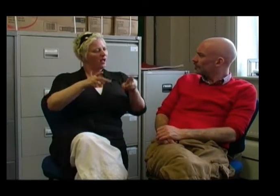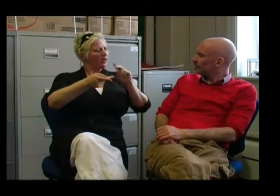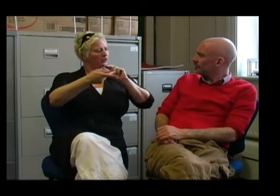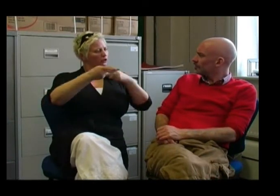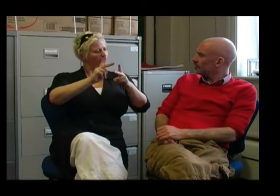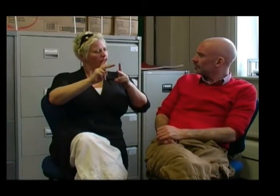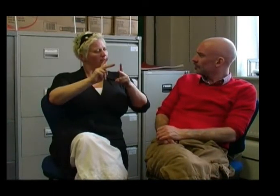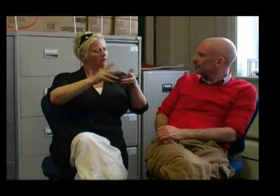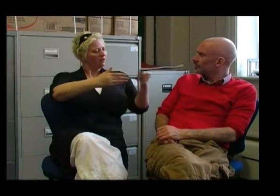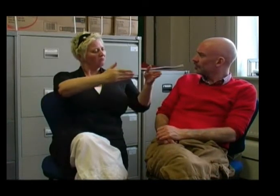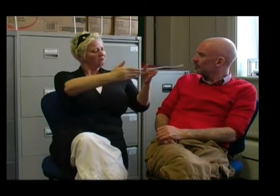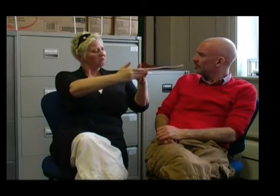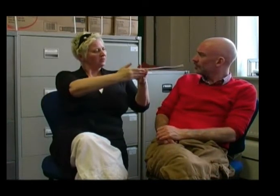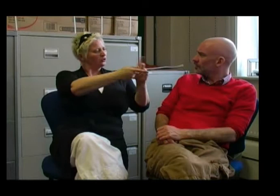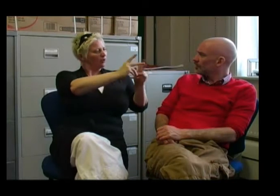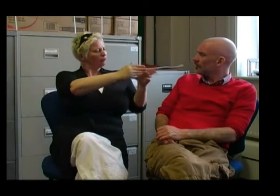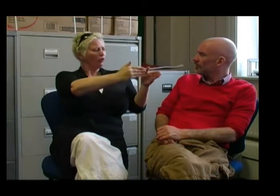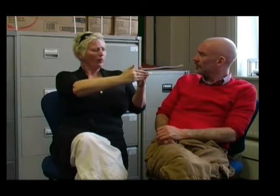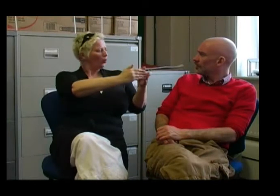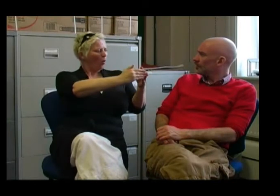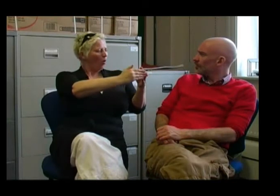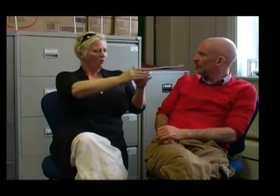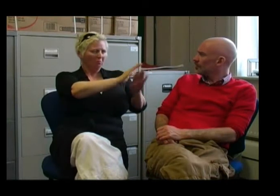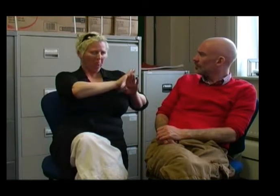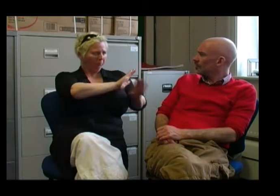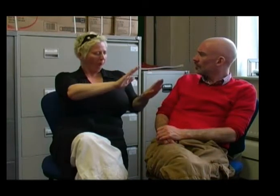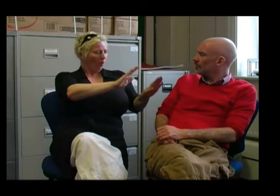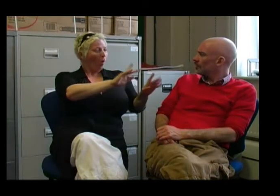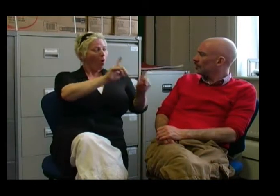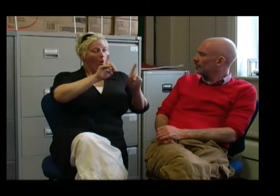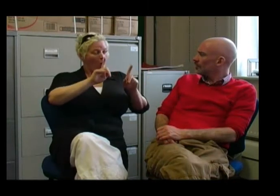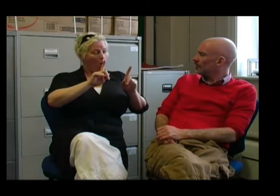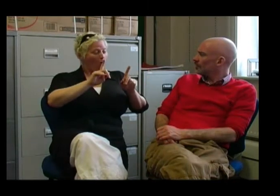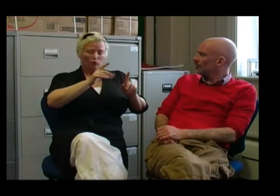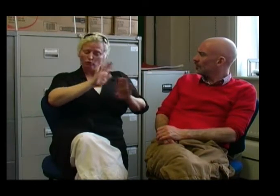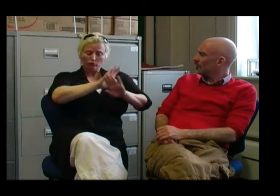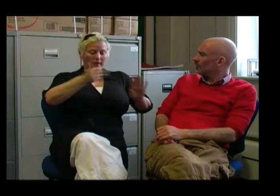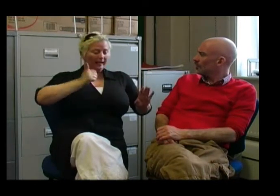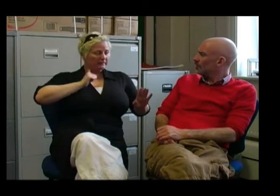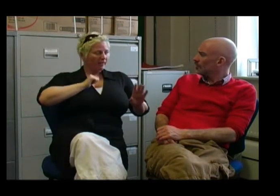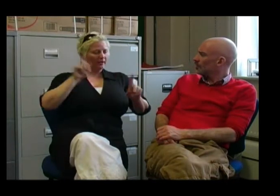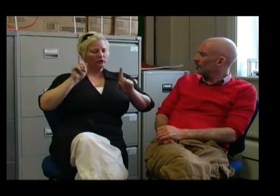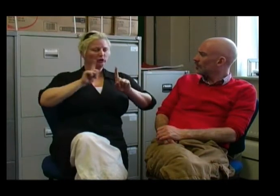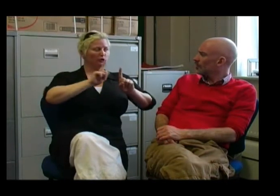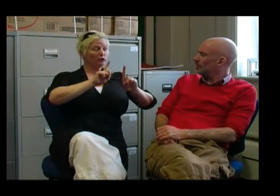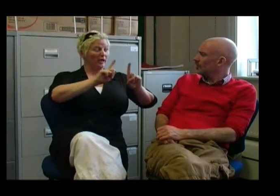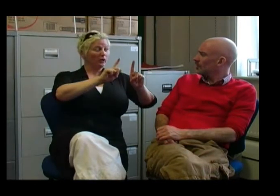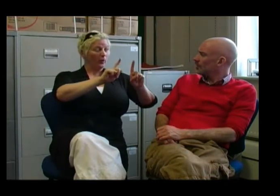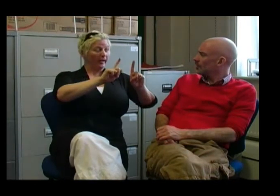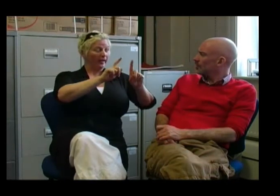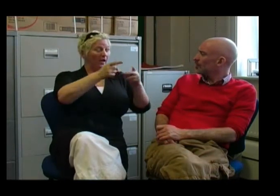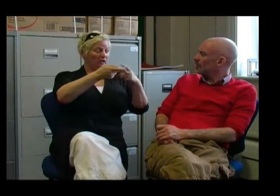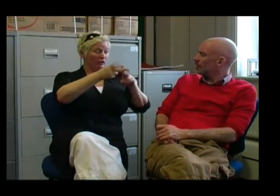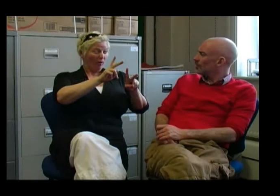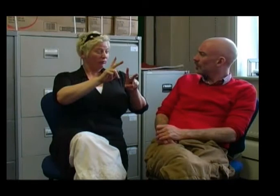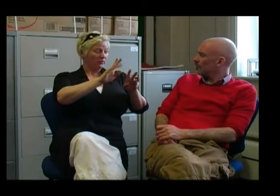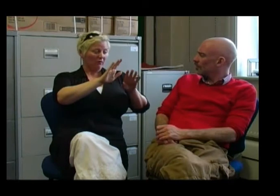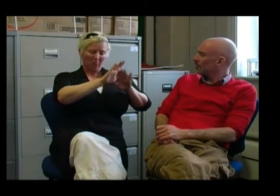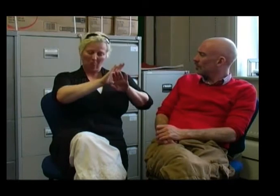The deaf audience shouldn't expect a traditional interpreting style of an interpreter on the corner, and they shouldn't expect